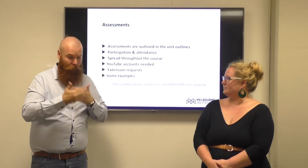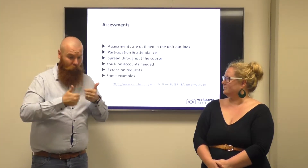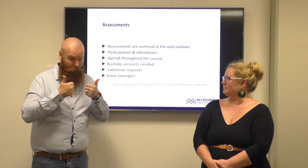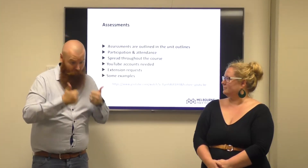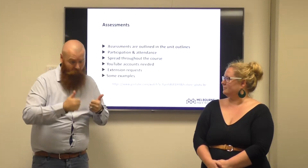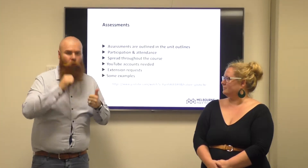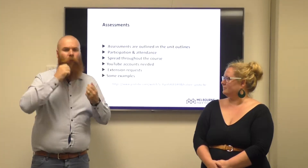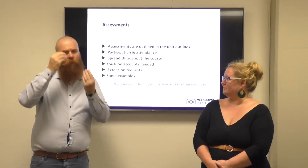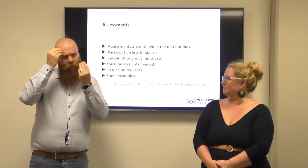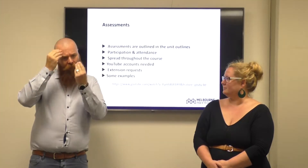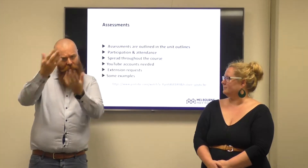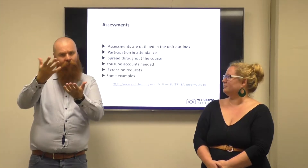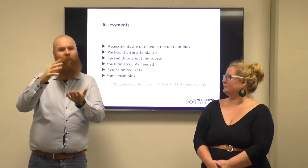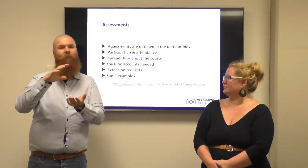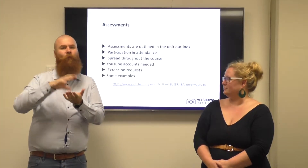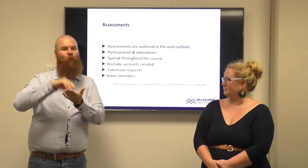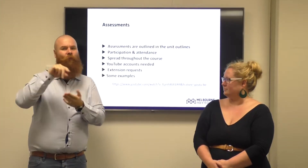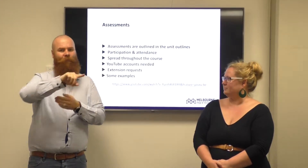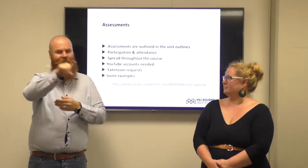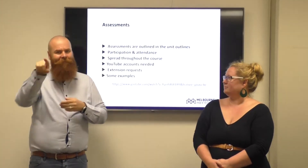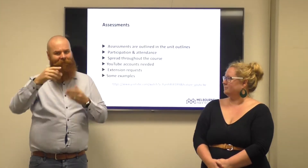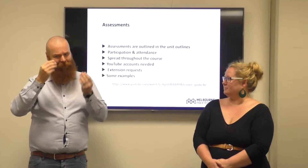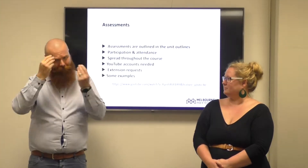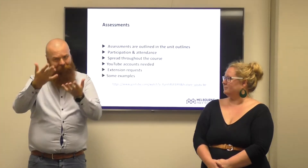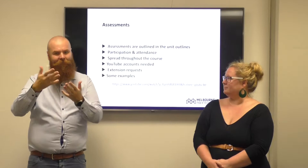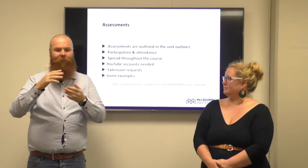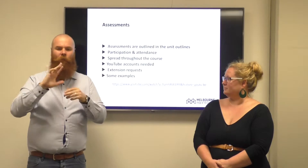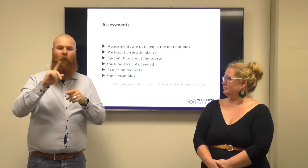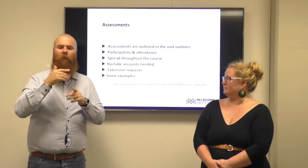We'll make sure everything is in place and we'll let you know, the student body,